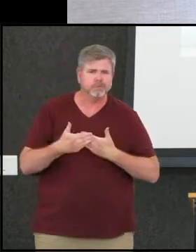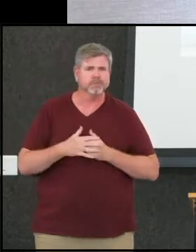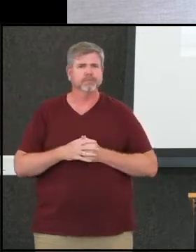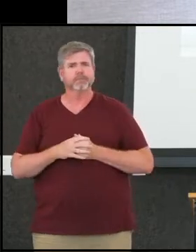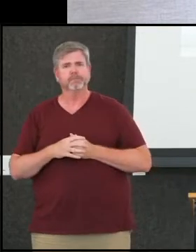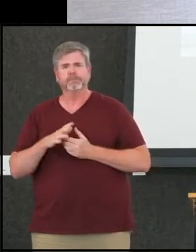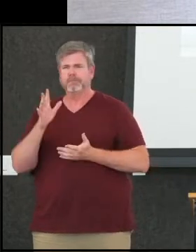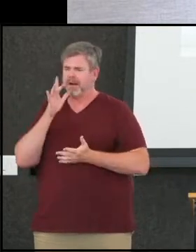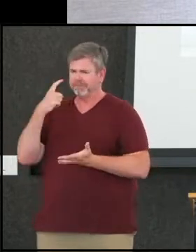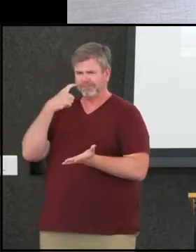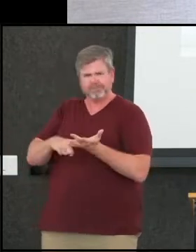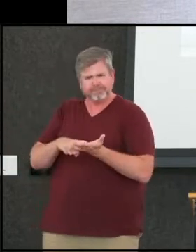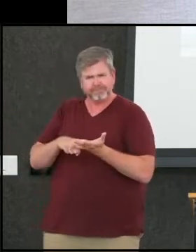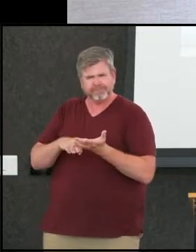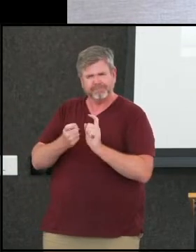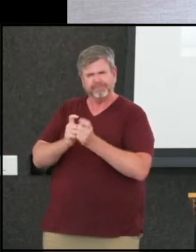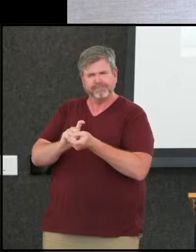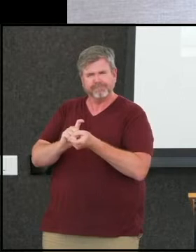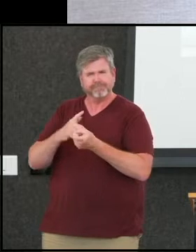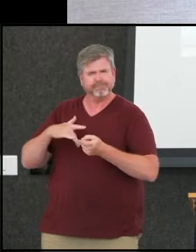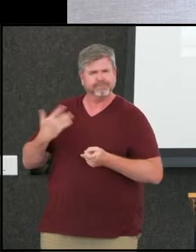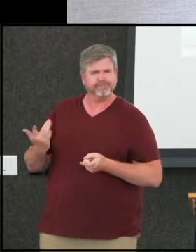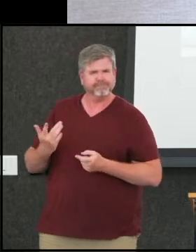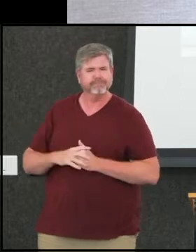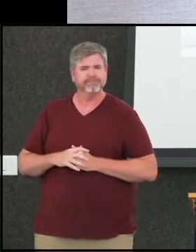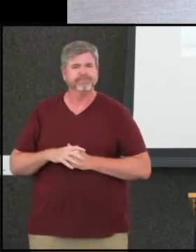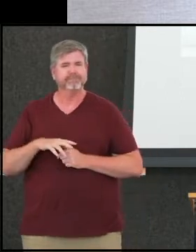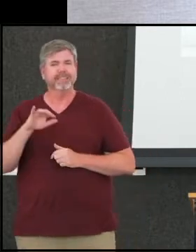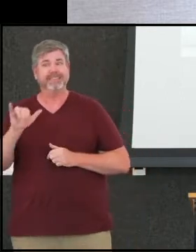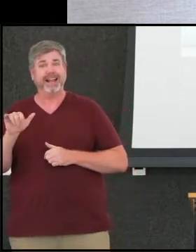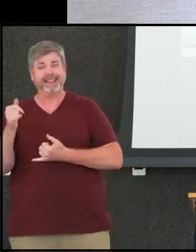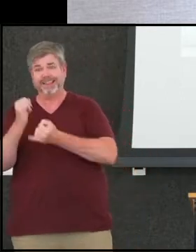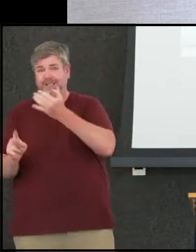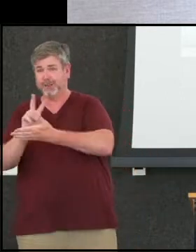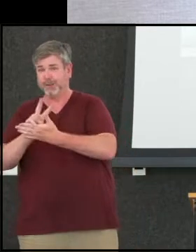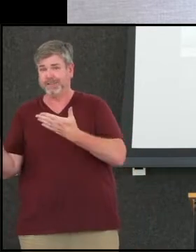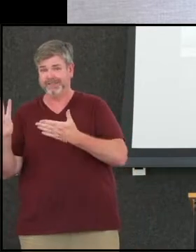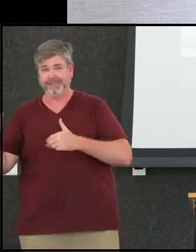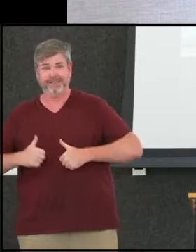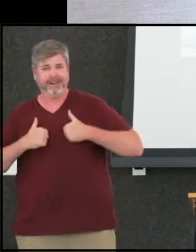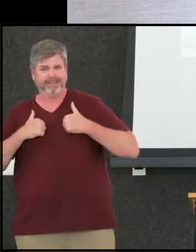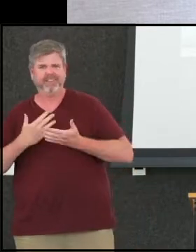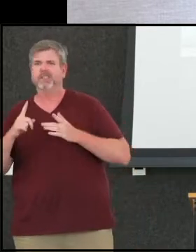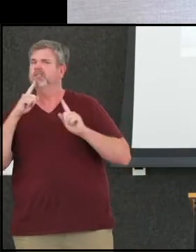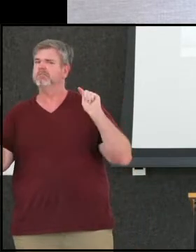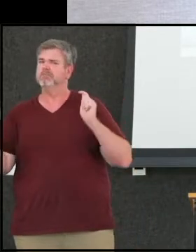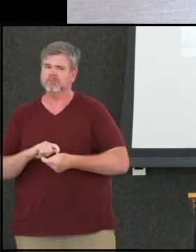off, those last 2 weeks of his life. And so that morning, got